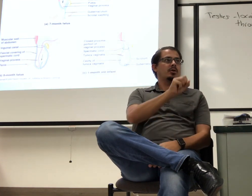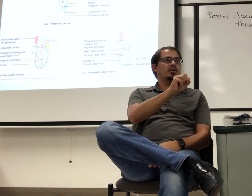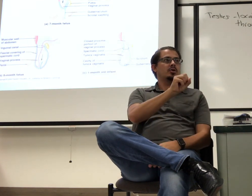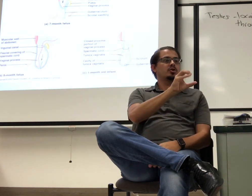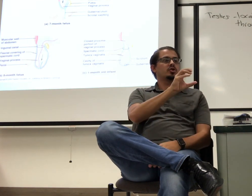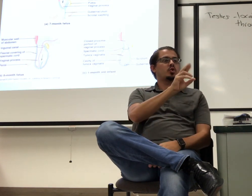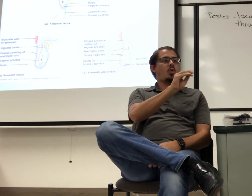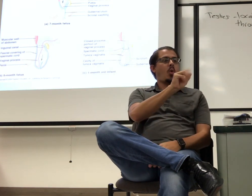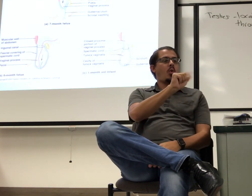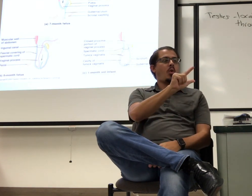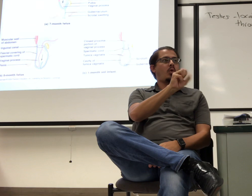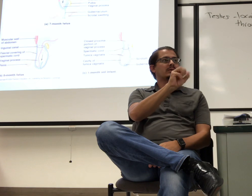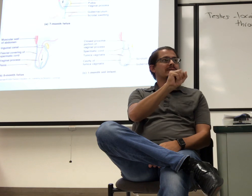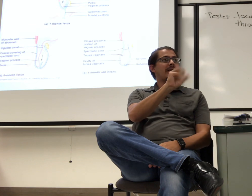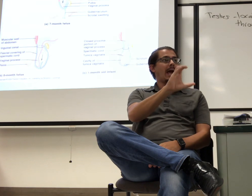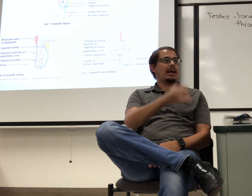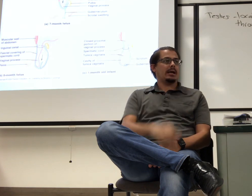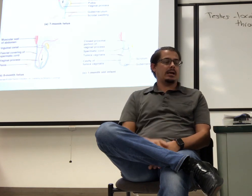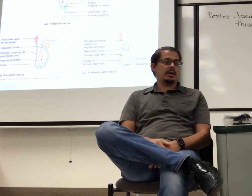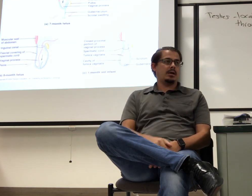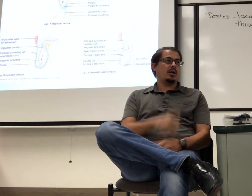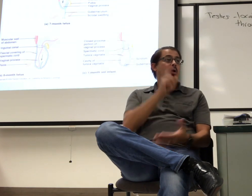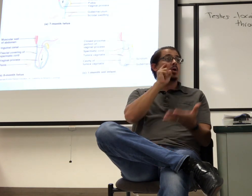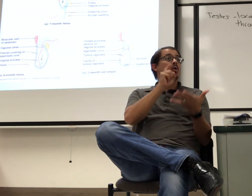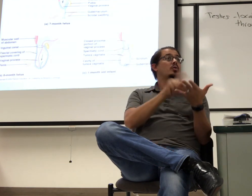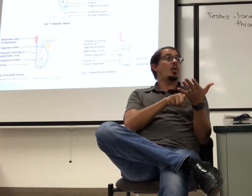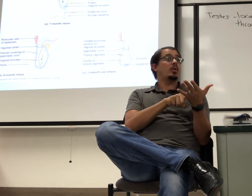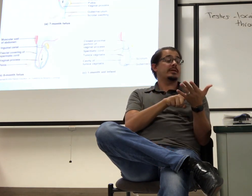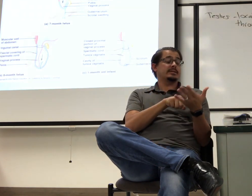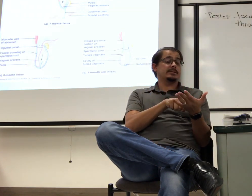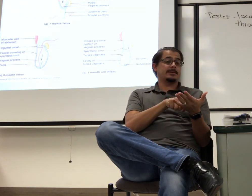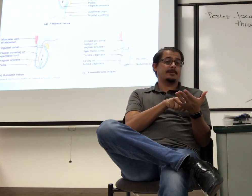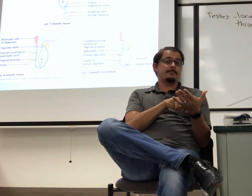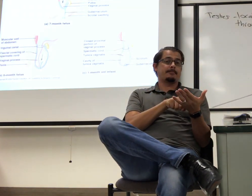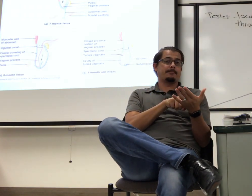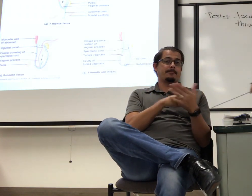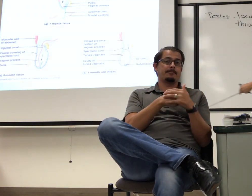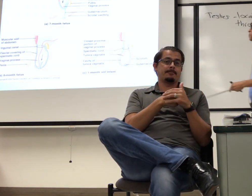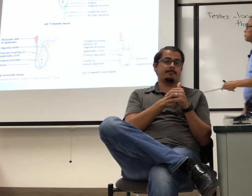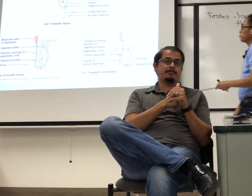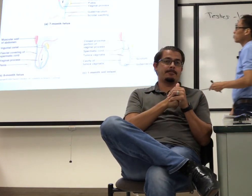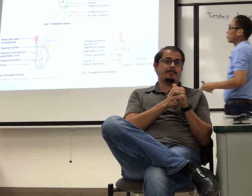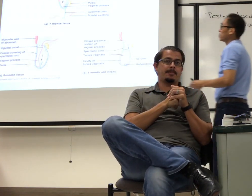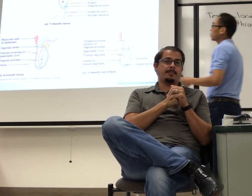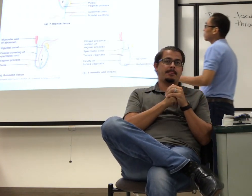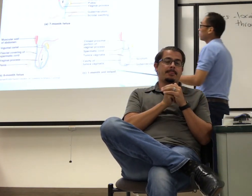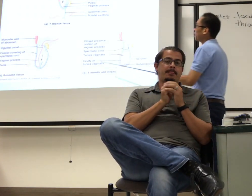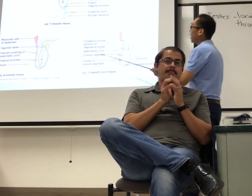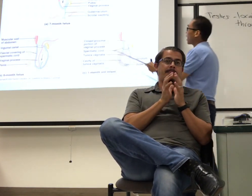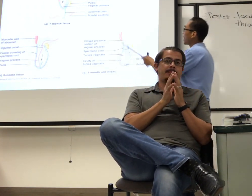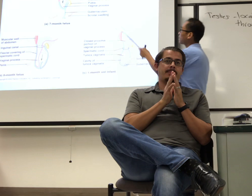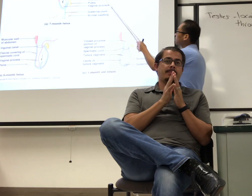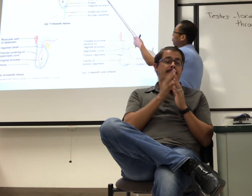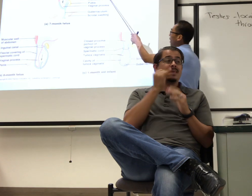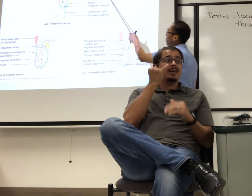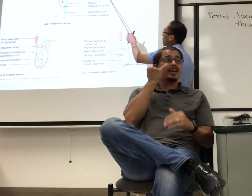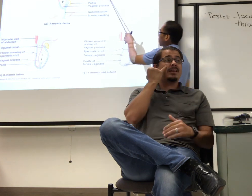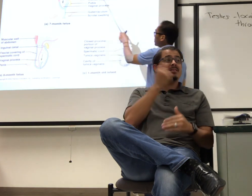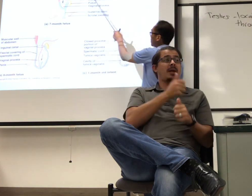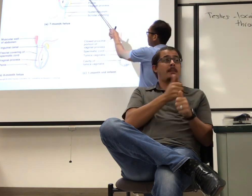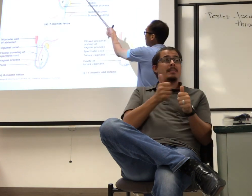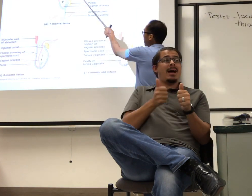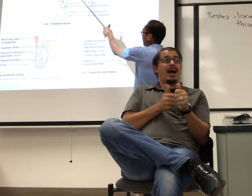sac. Now, one thing I want you to notice is if it's behind the